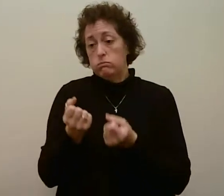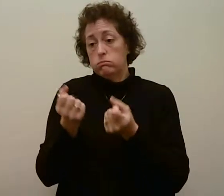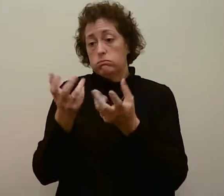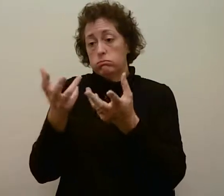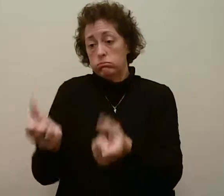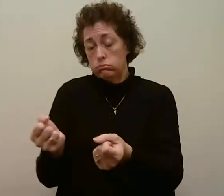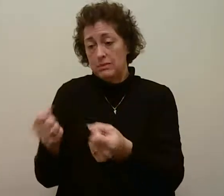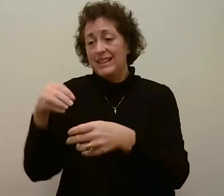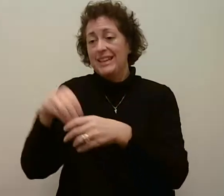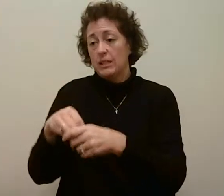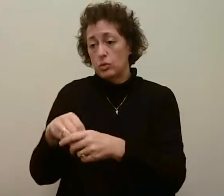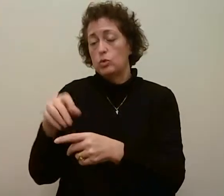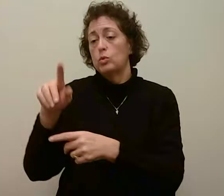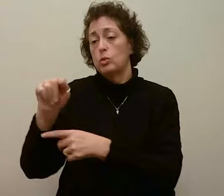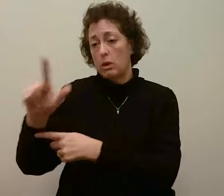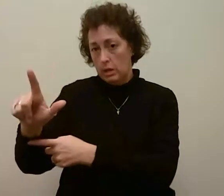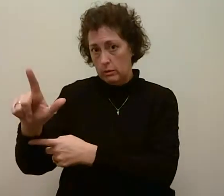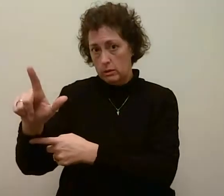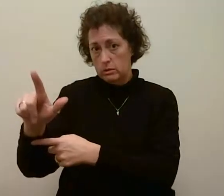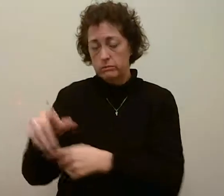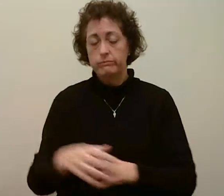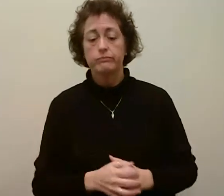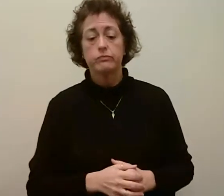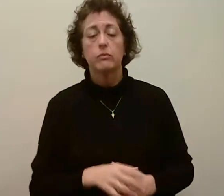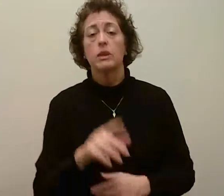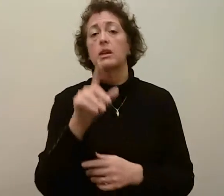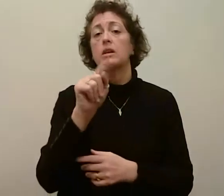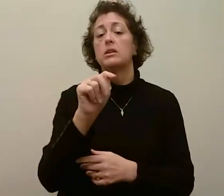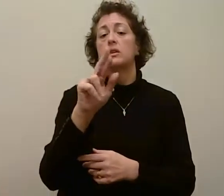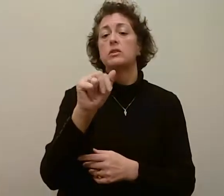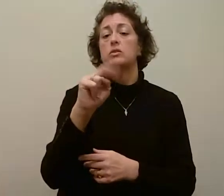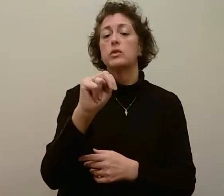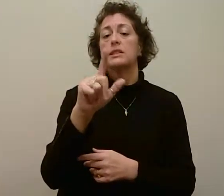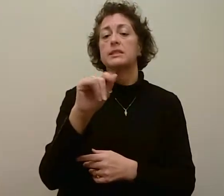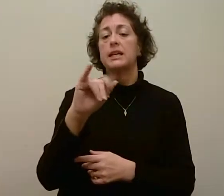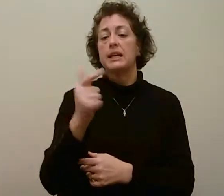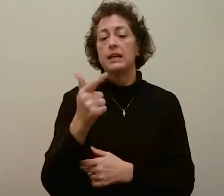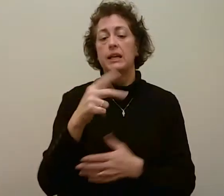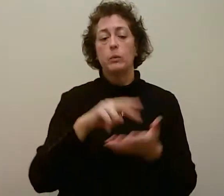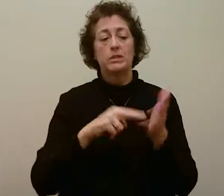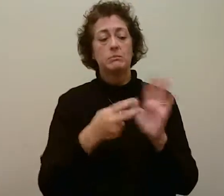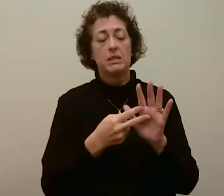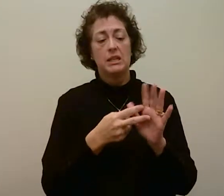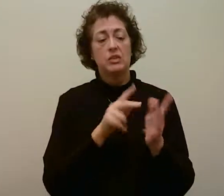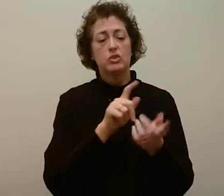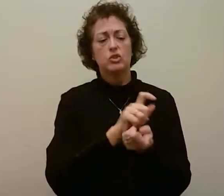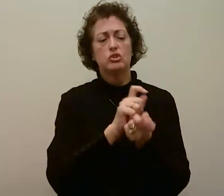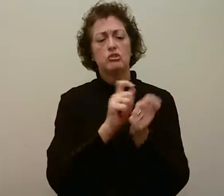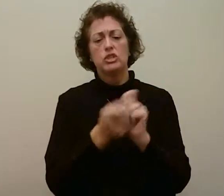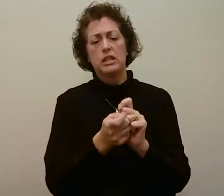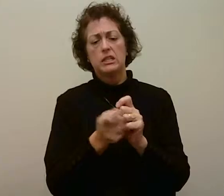Translating. This is the process of transferring a message from one language to another, but not in real time. So